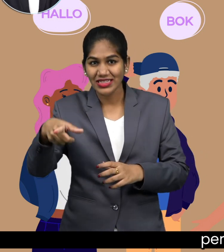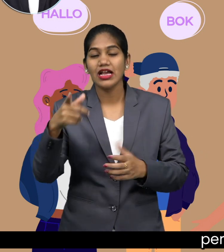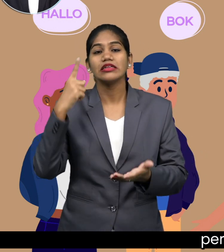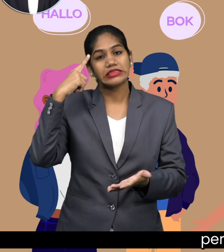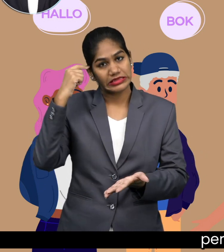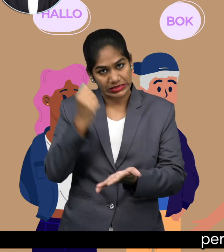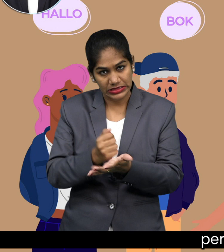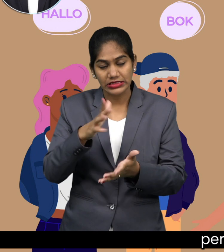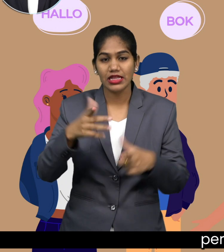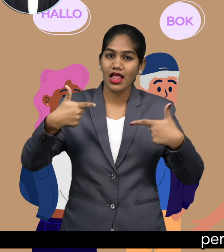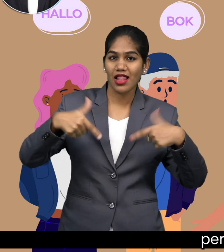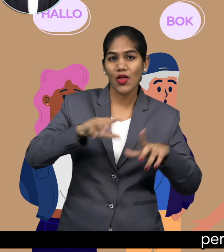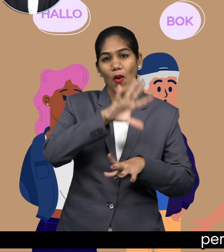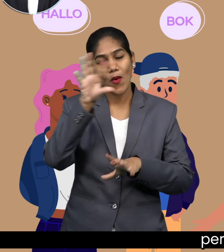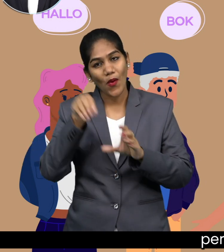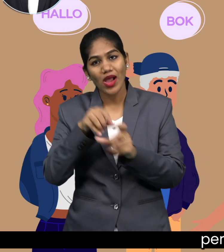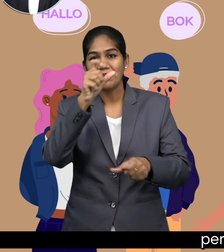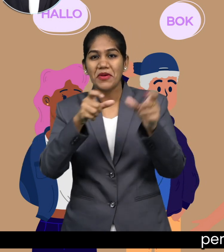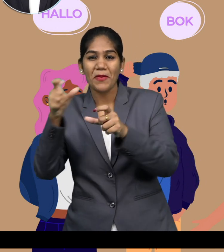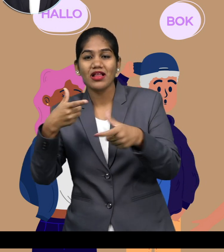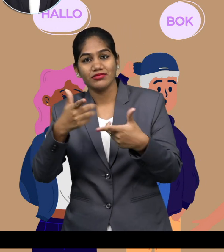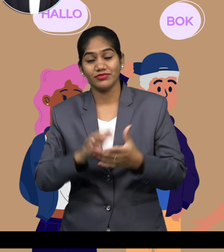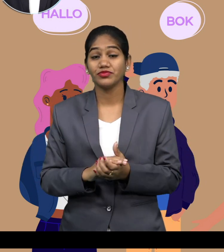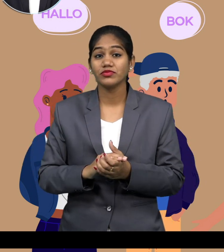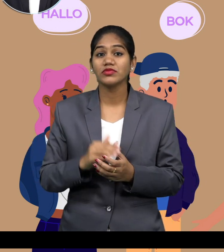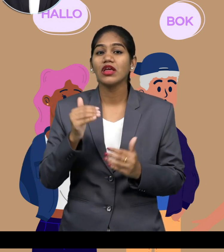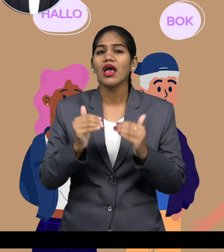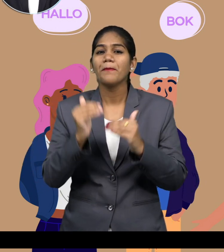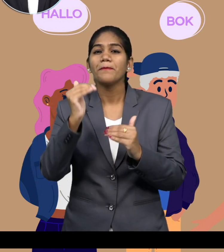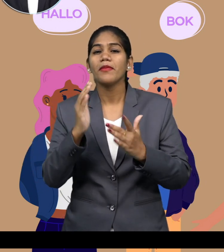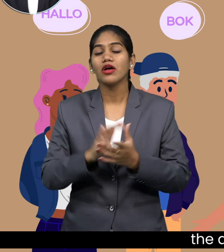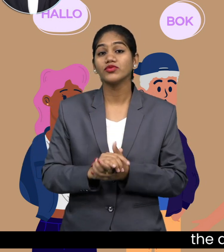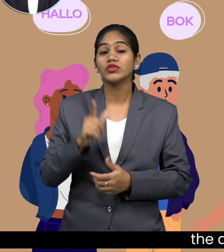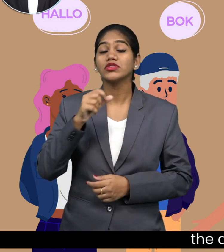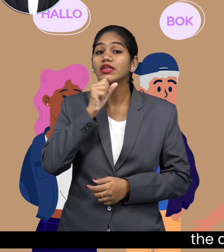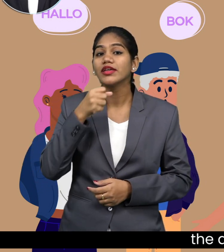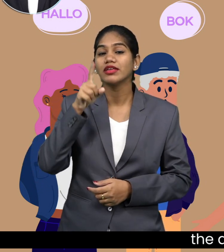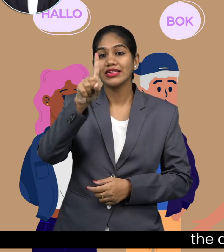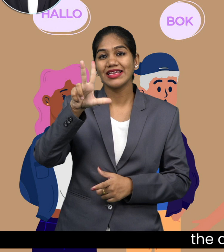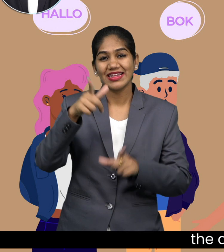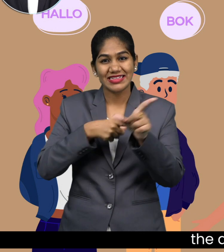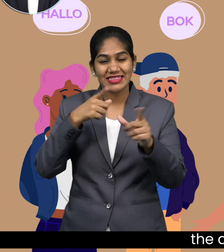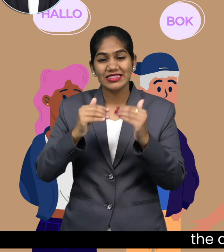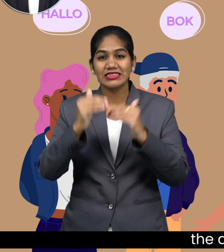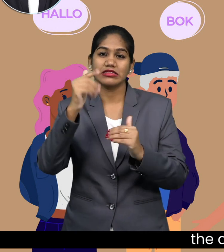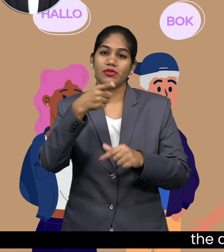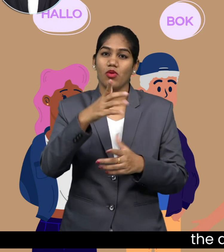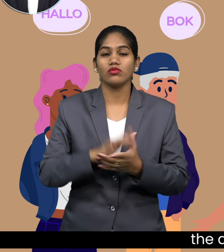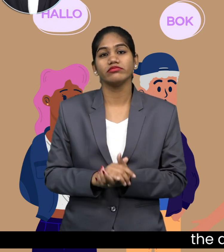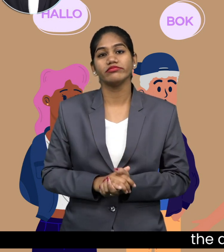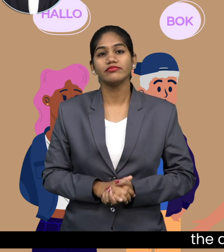to all citizens above the age of 18 years old